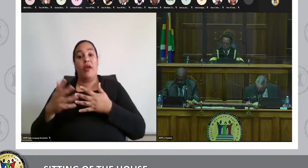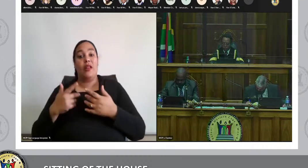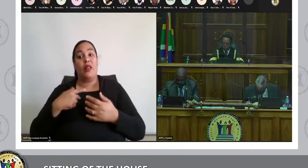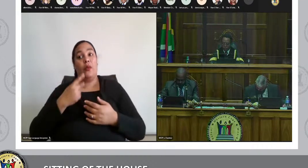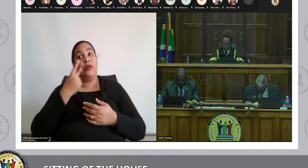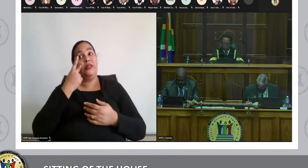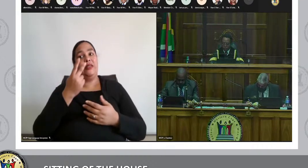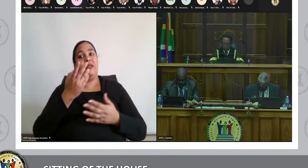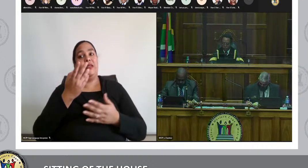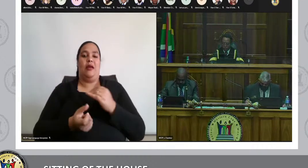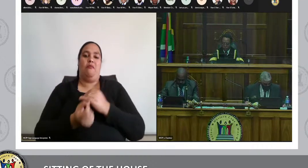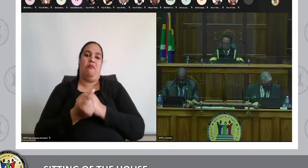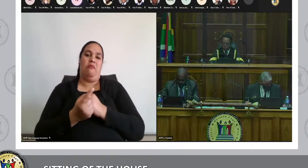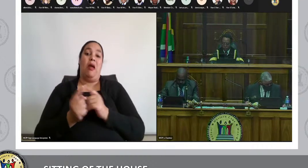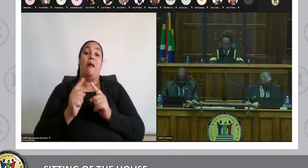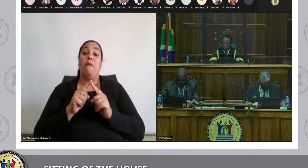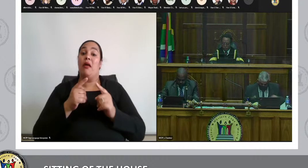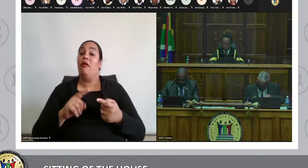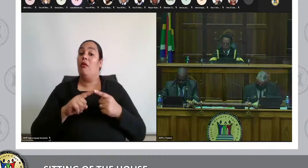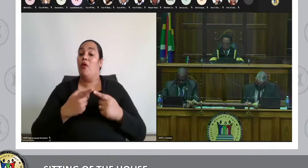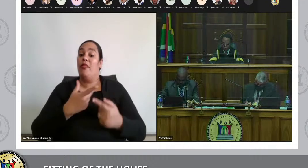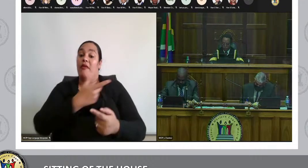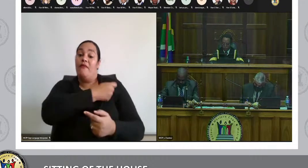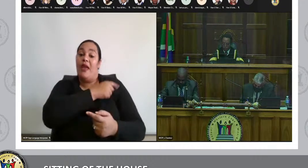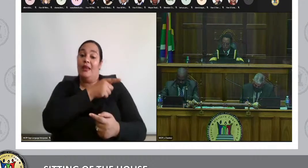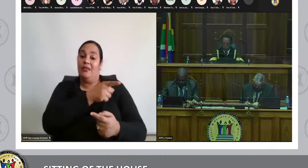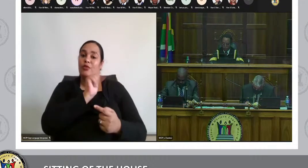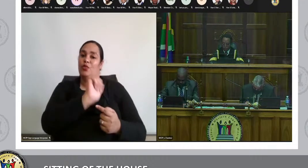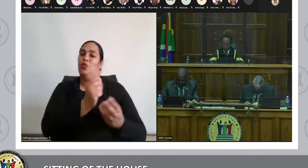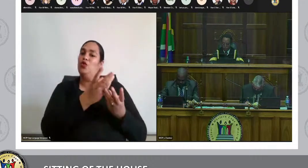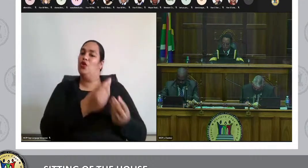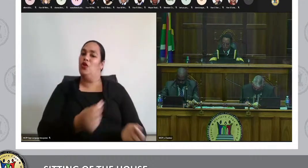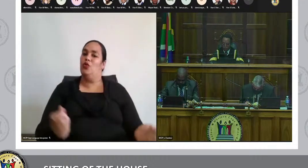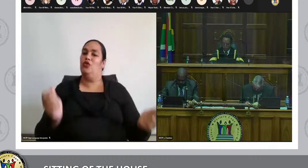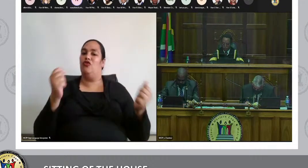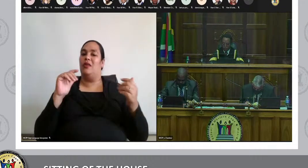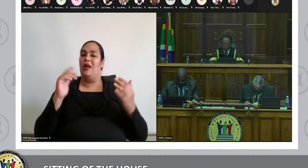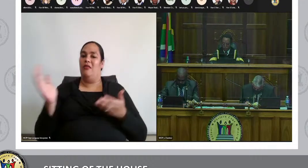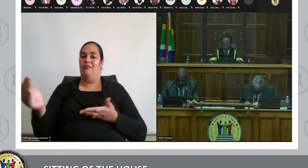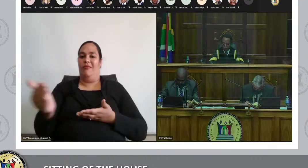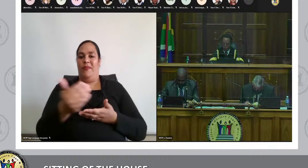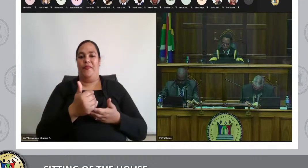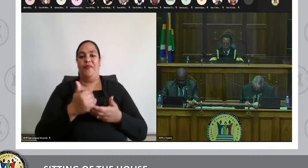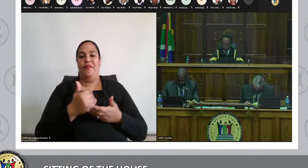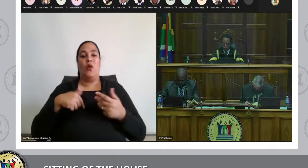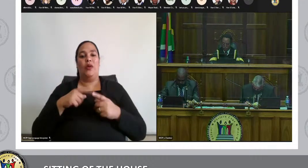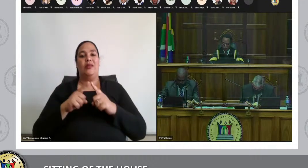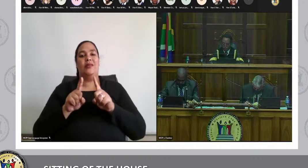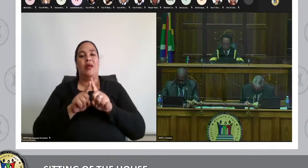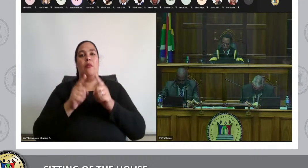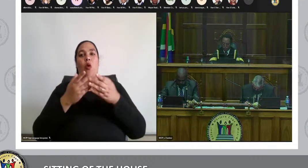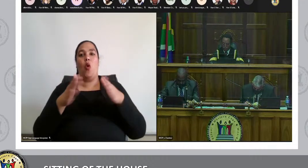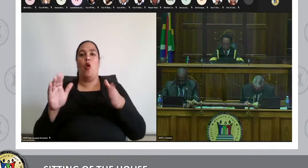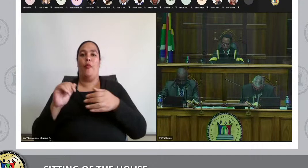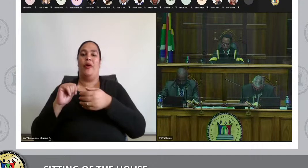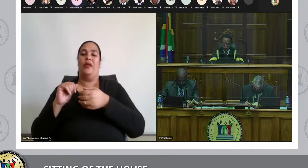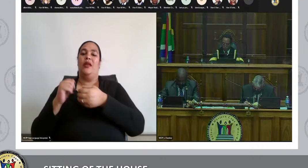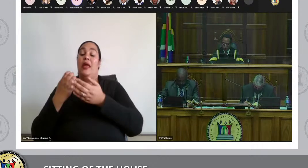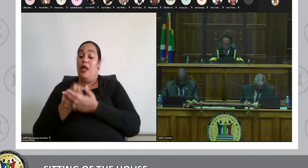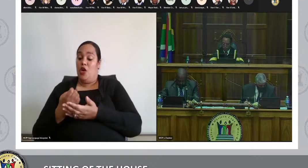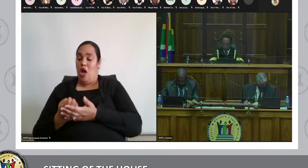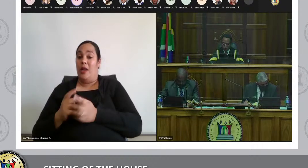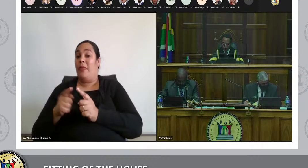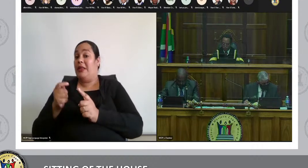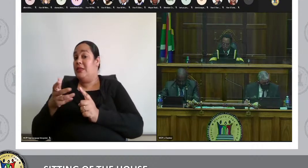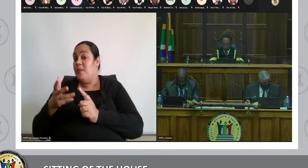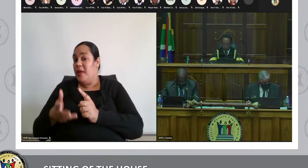it's coming up. At this point, the vaccine is the solution to protect the system whilst also opening up the economy. Speaker,